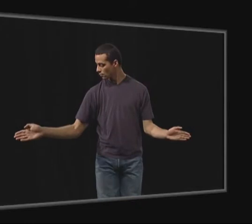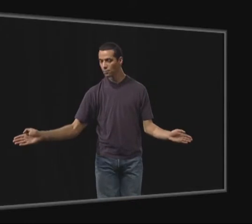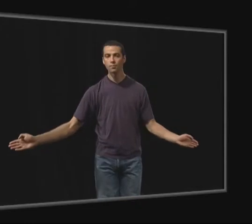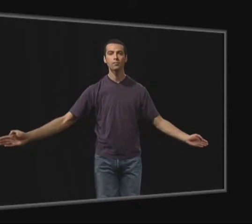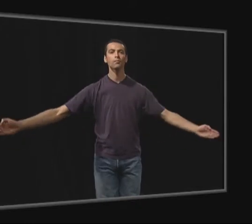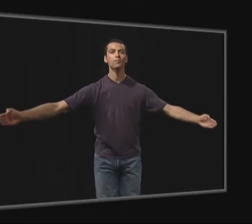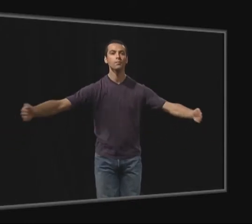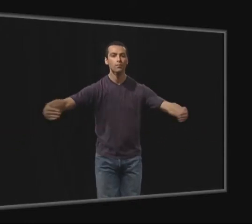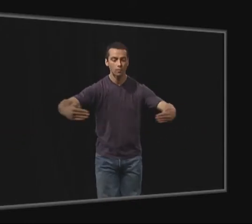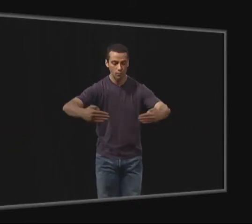Every.